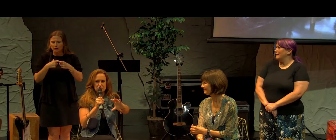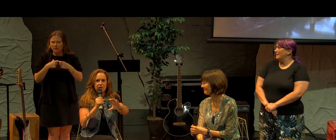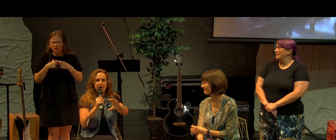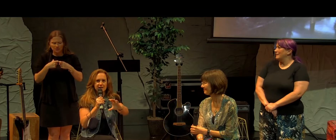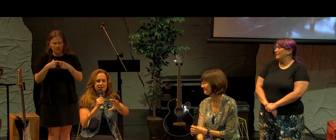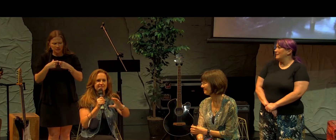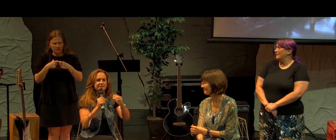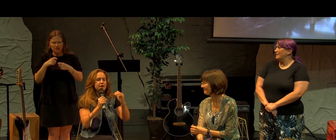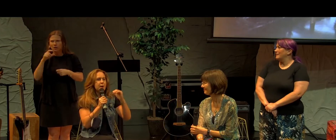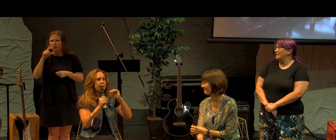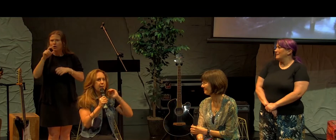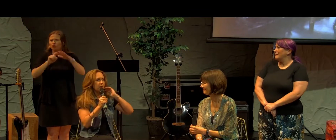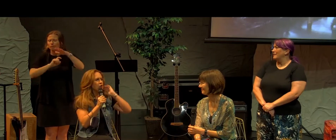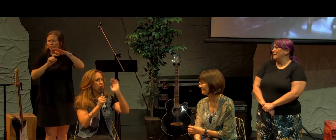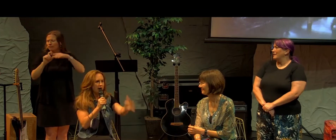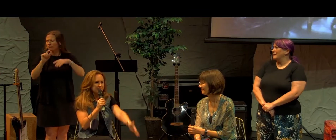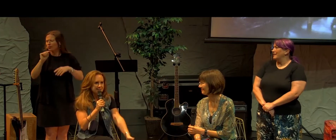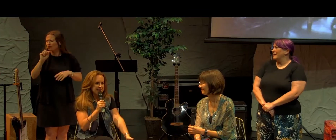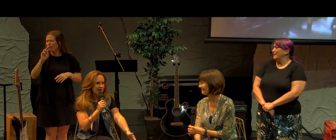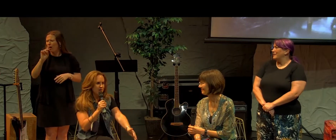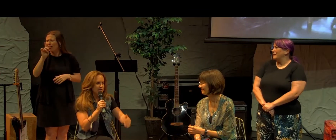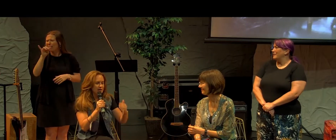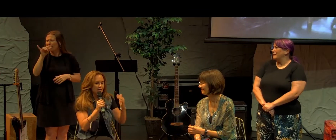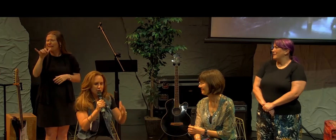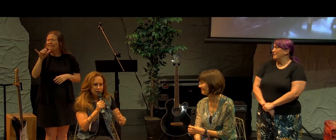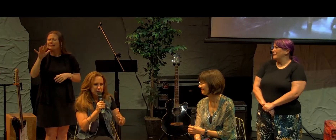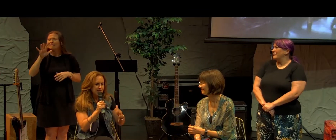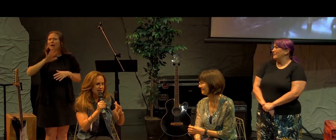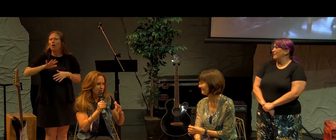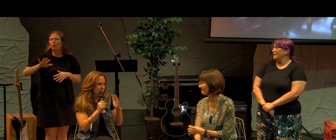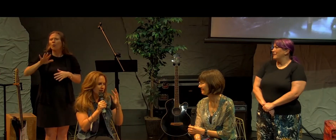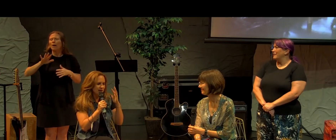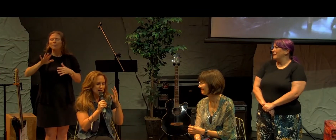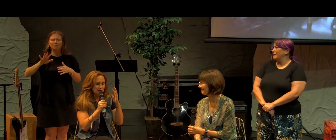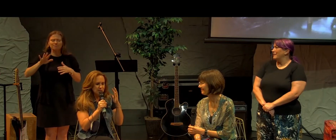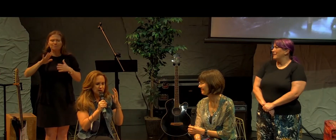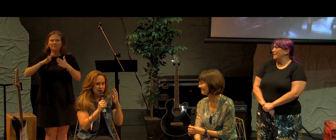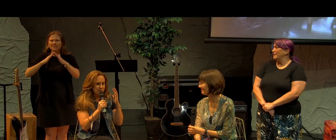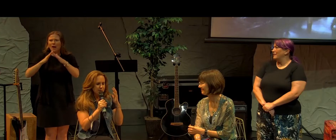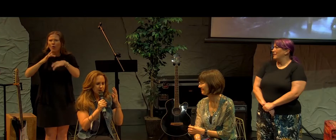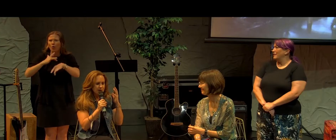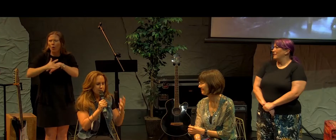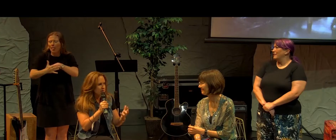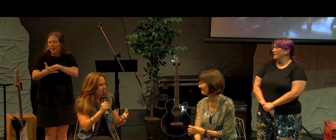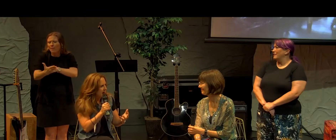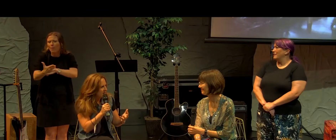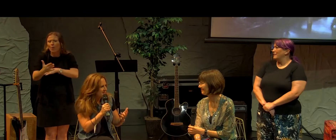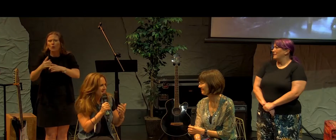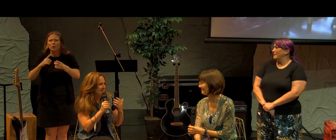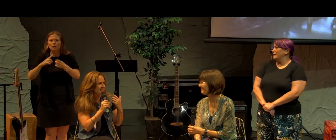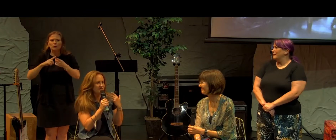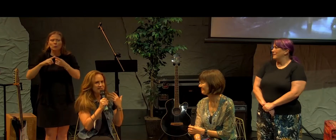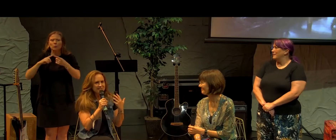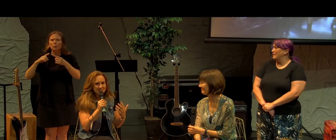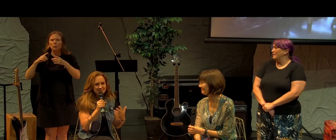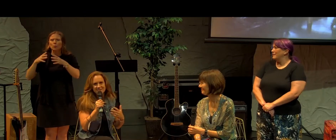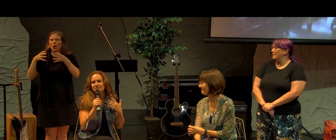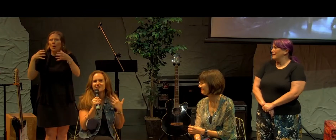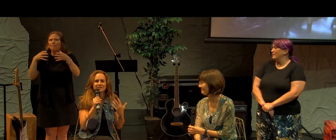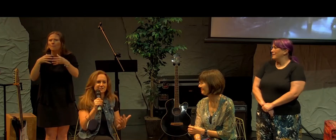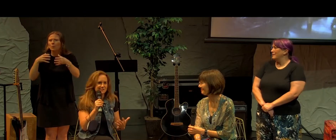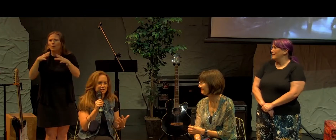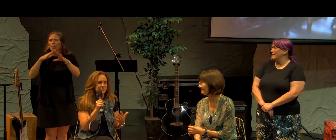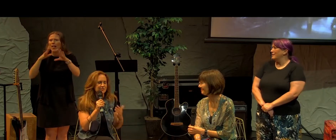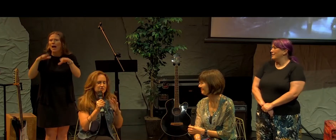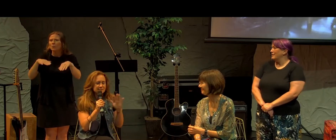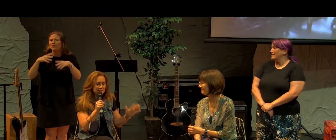like trolleys, across town early in the morning into communal housing to visit sisters and